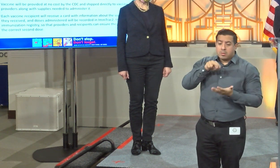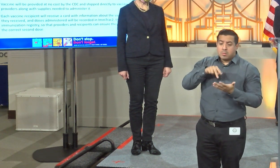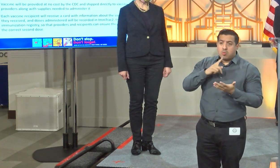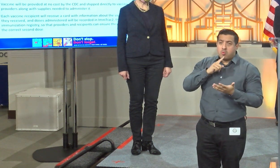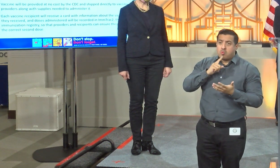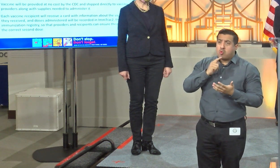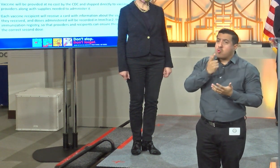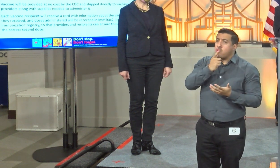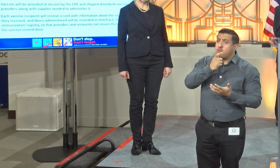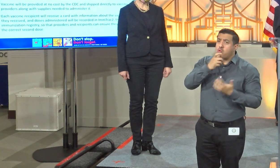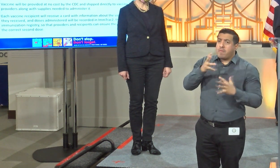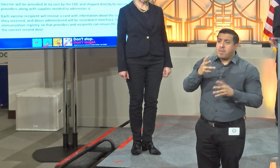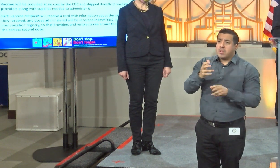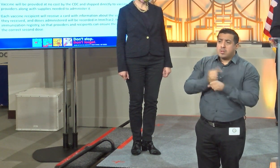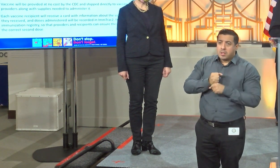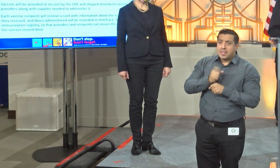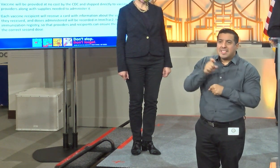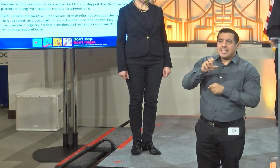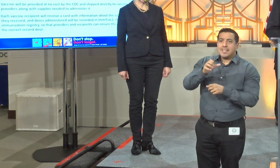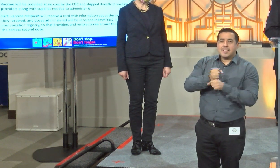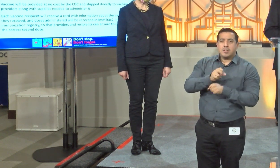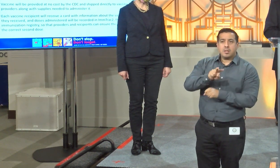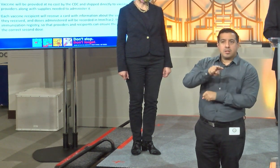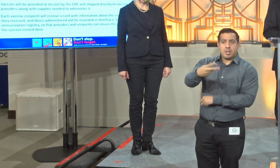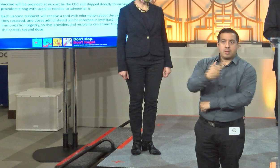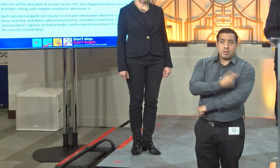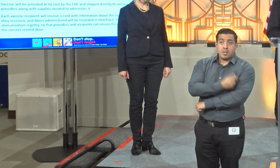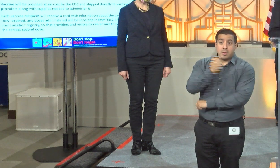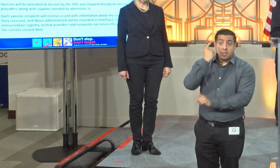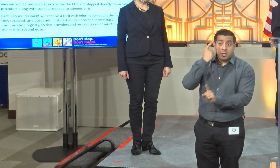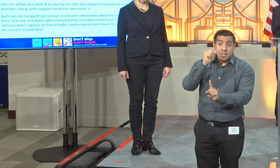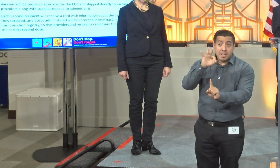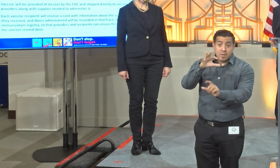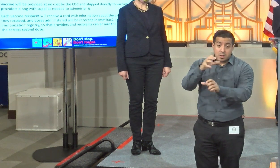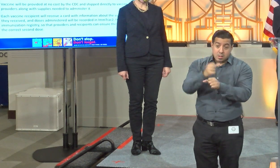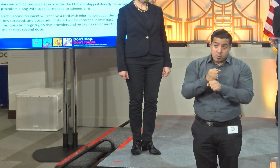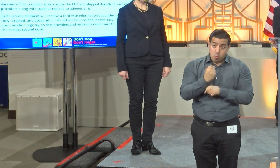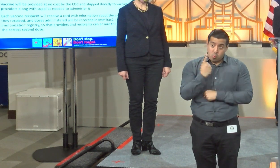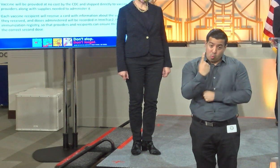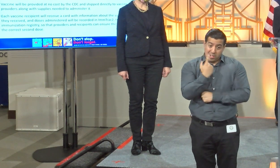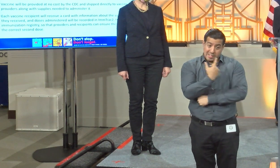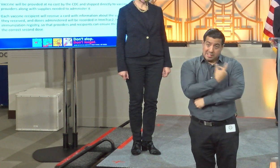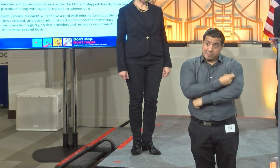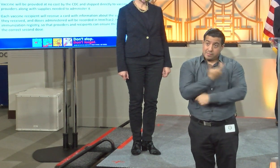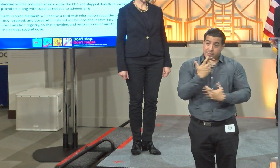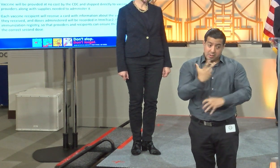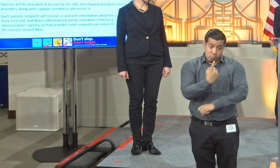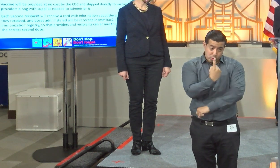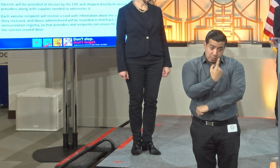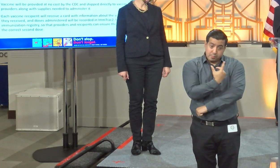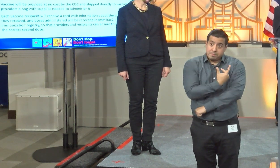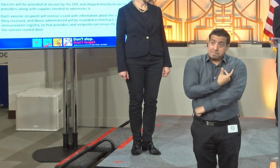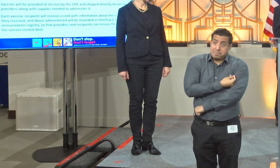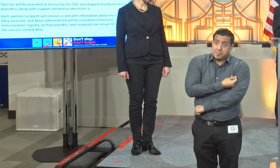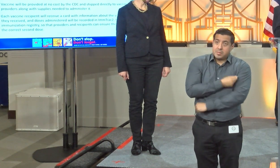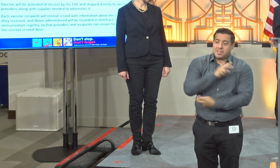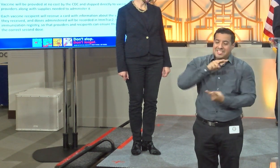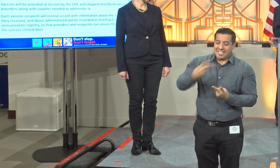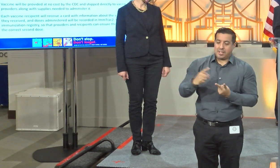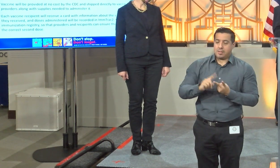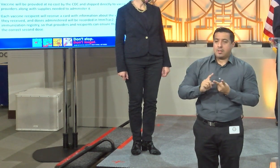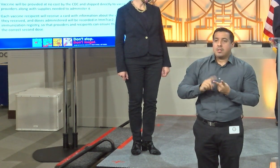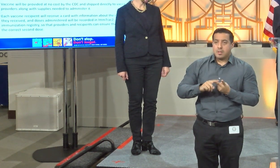the correct second dose. Remember, if you get one vaccine, initially you really have, the second dose has to